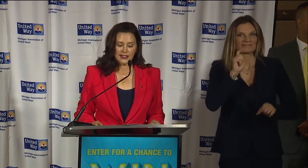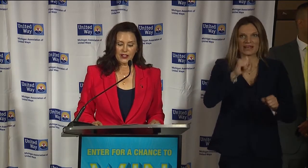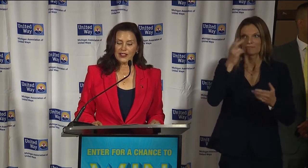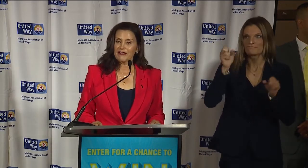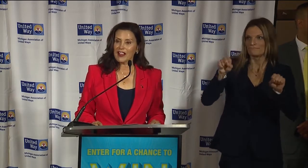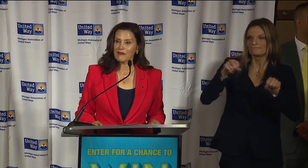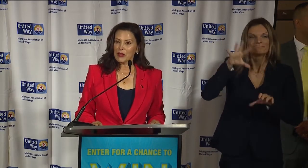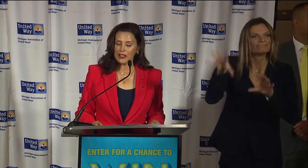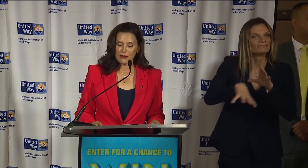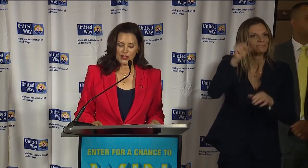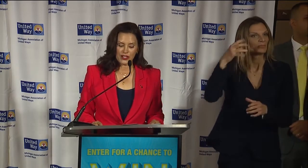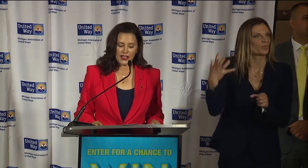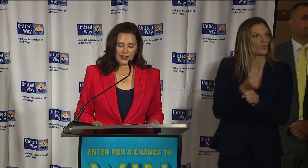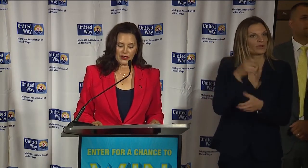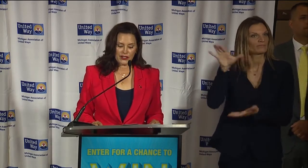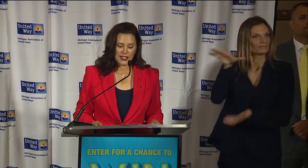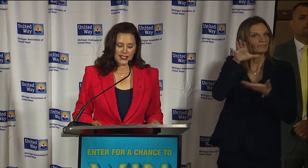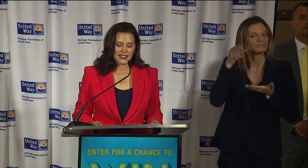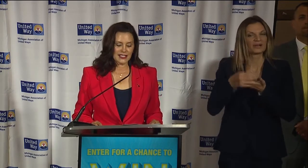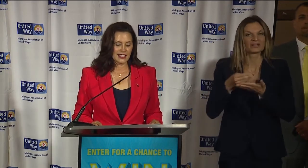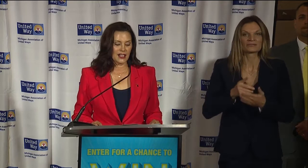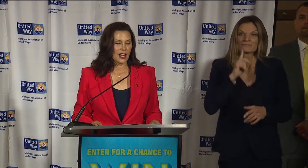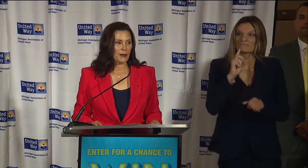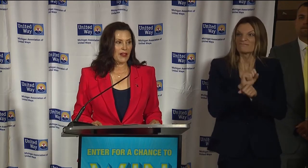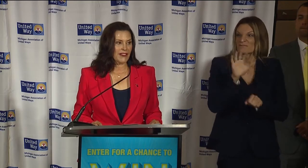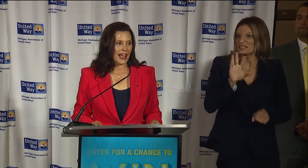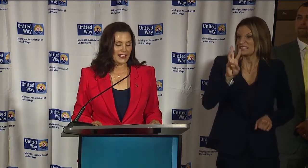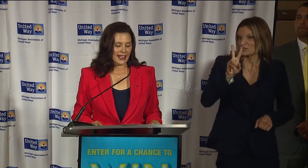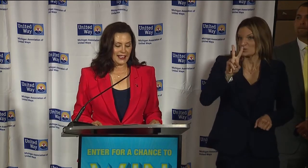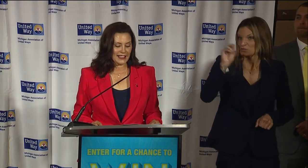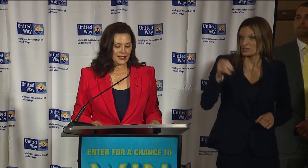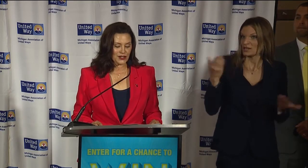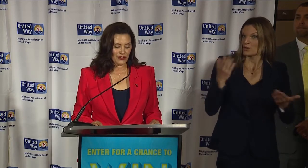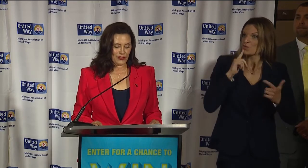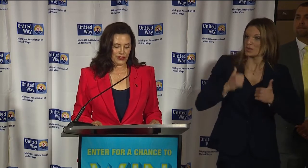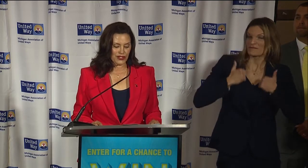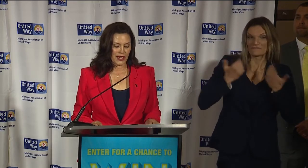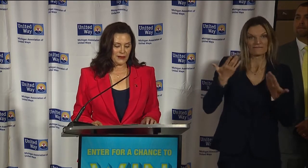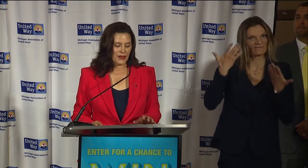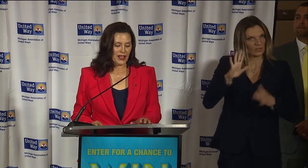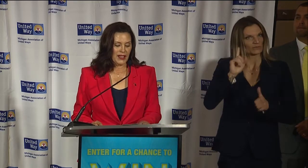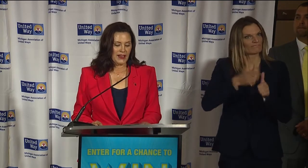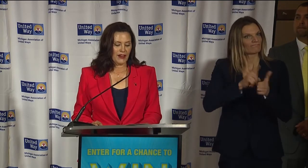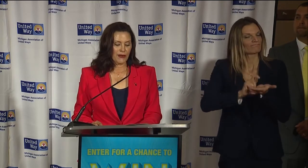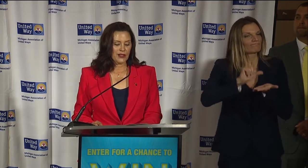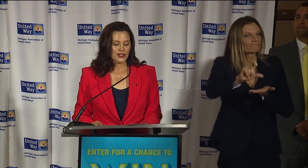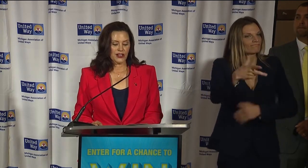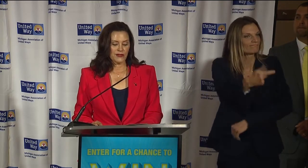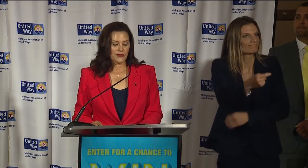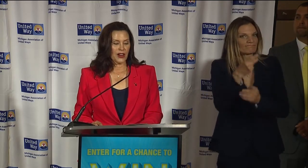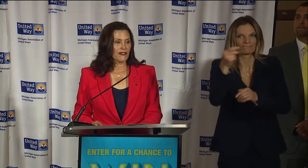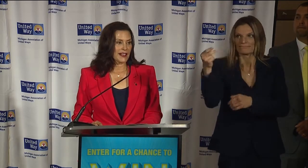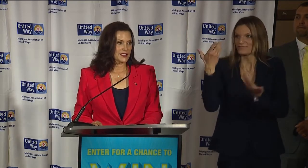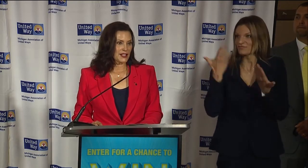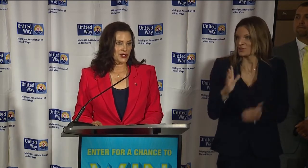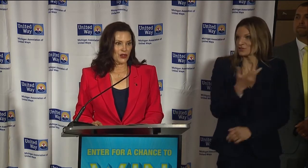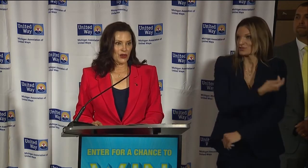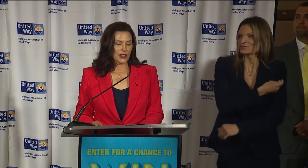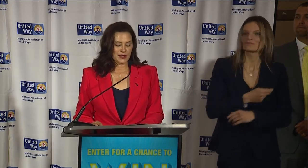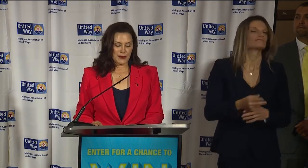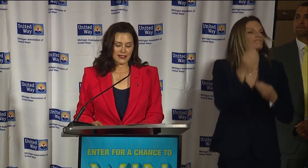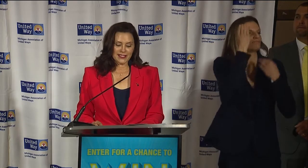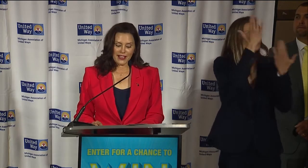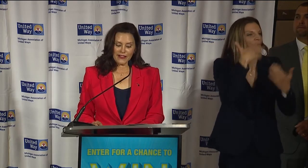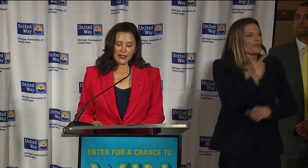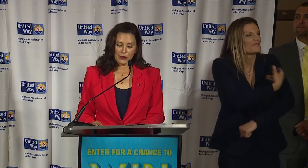62.4%, nearly 5 million Michiganders, 16 and up, have gotten at least their first shot. Now, from the start, our vaccination